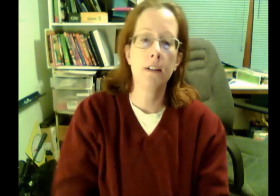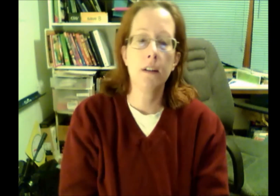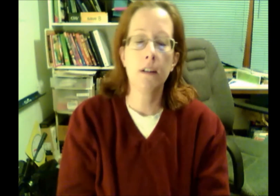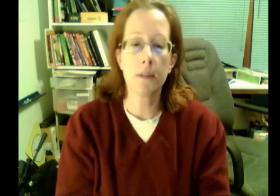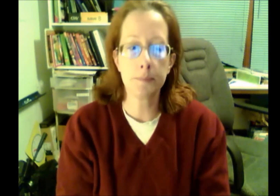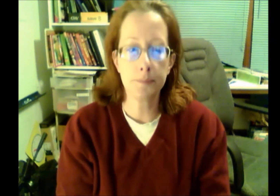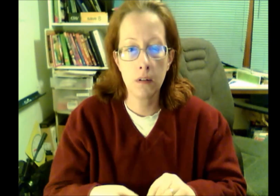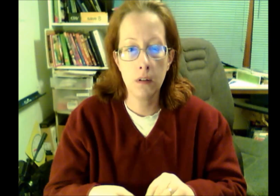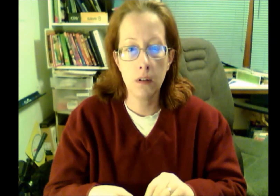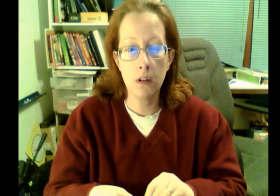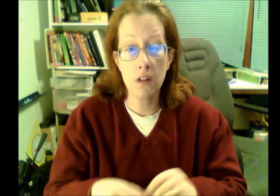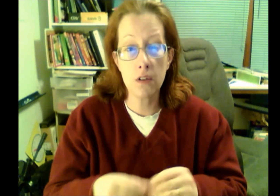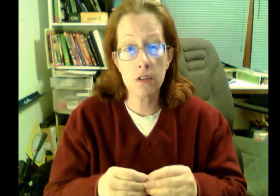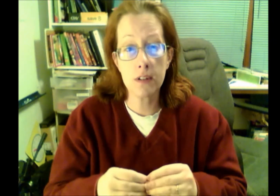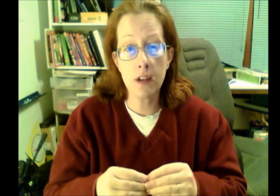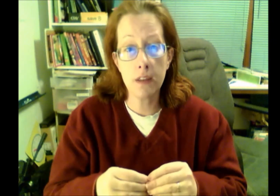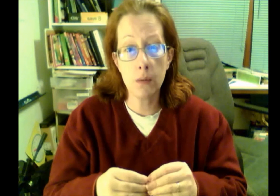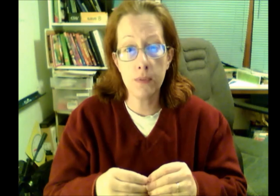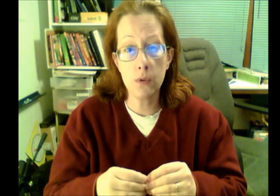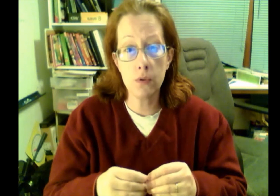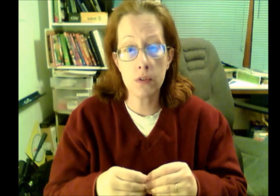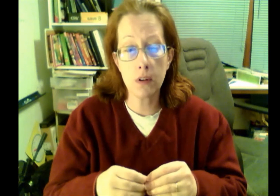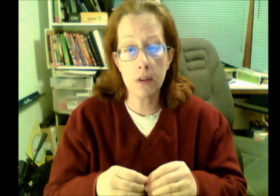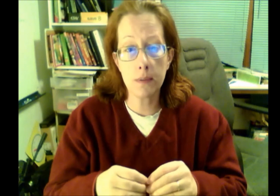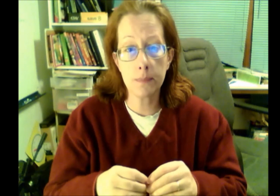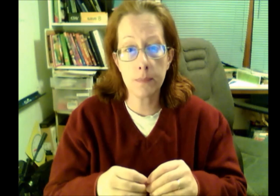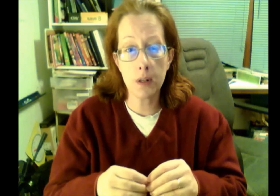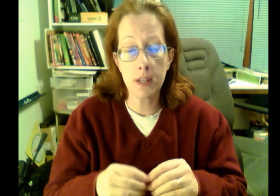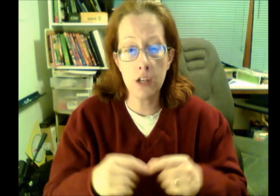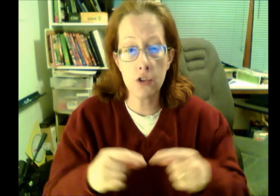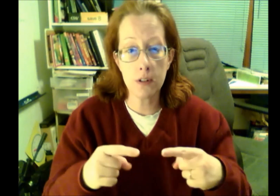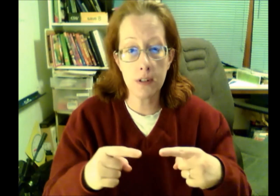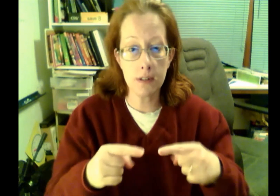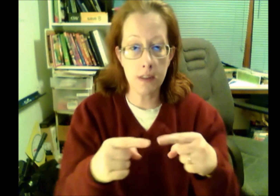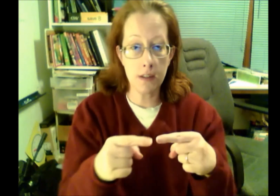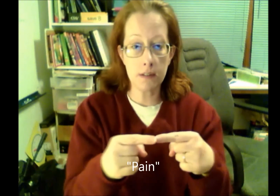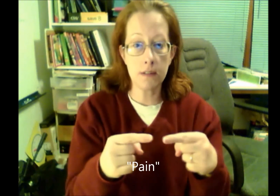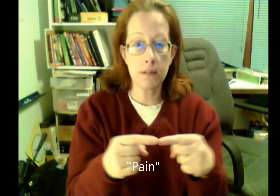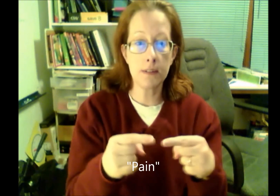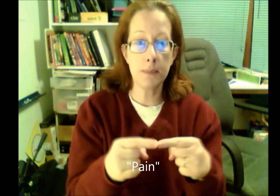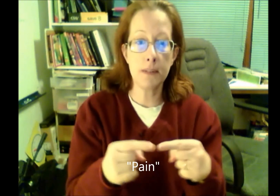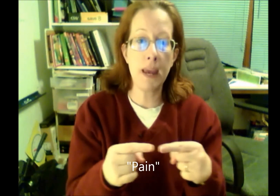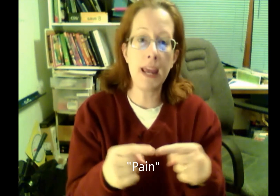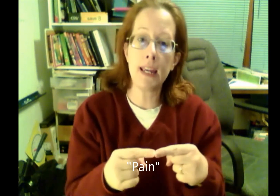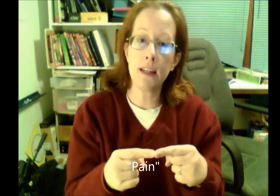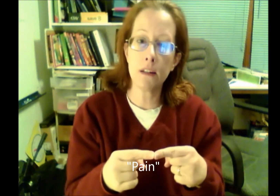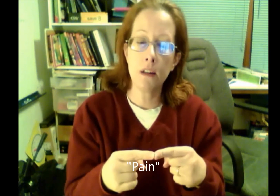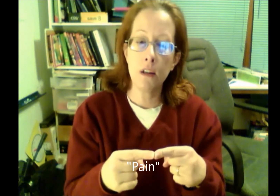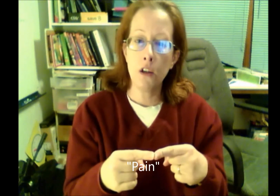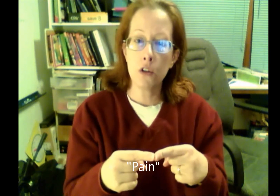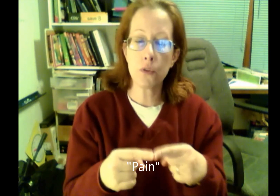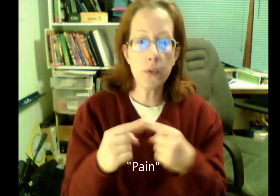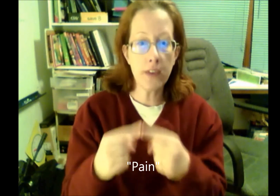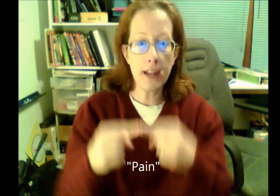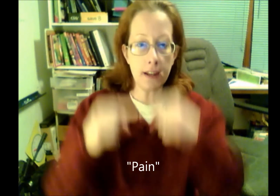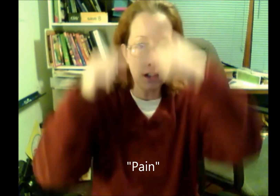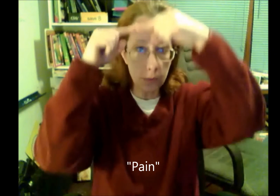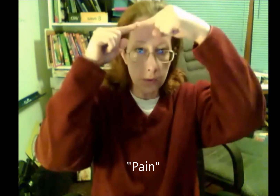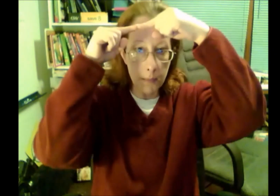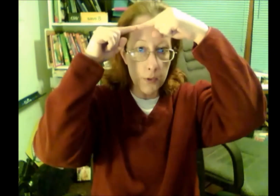bad. Another sign that we've used on occasion is this. This means pain. So if you have a headache, you would come up to your